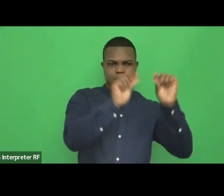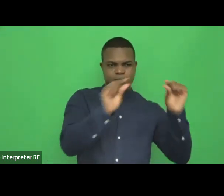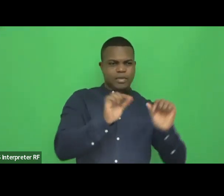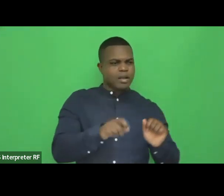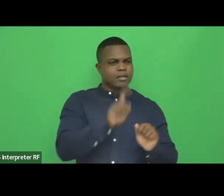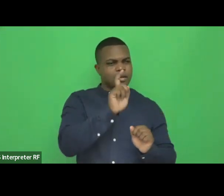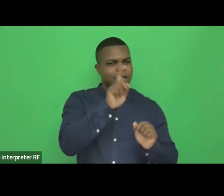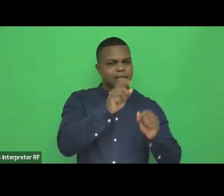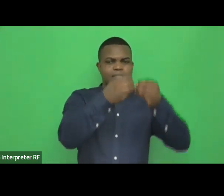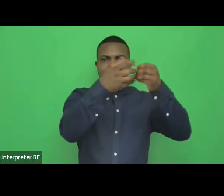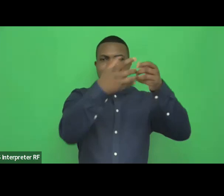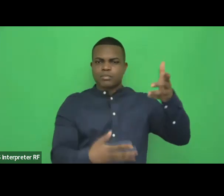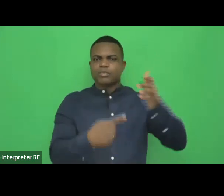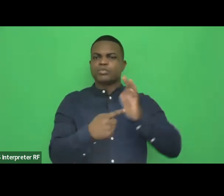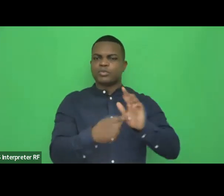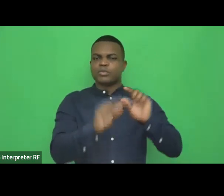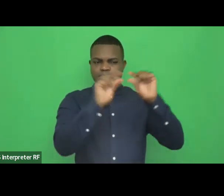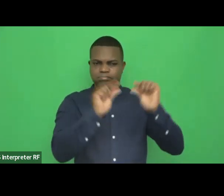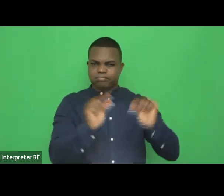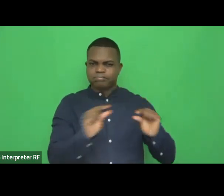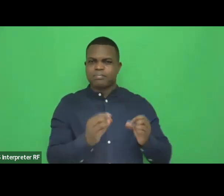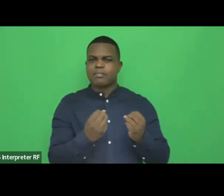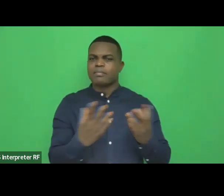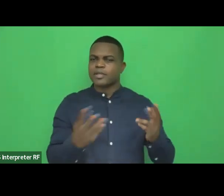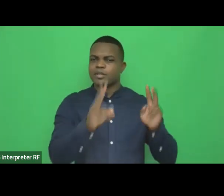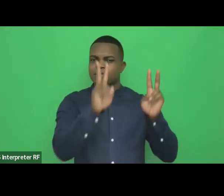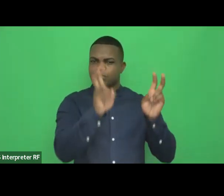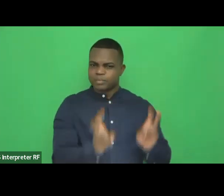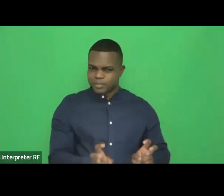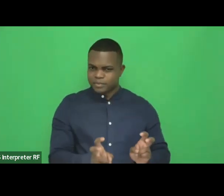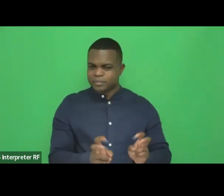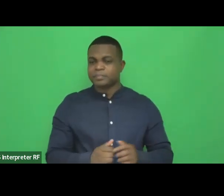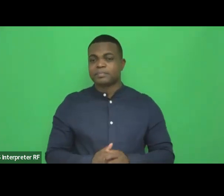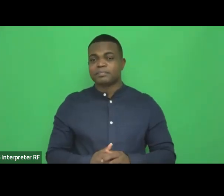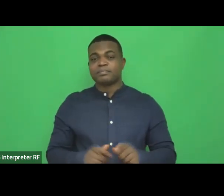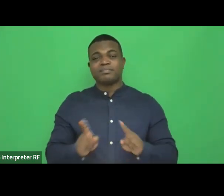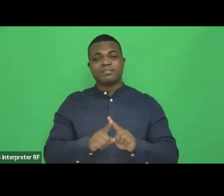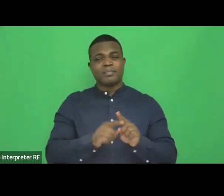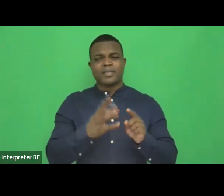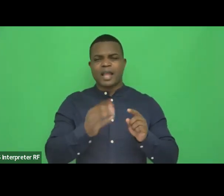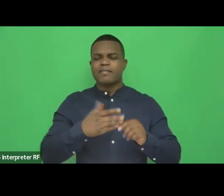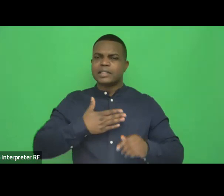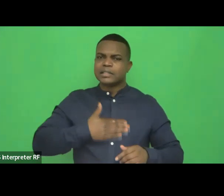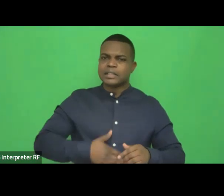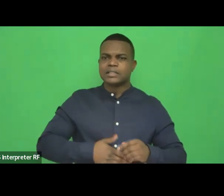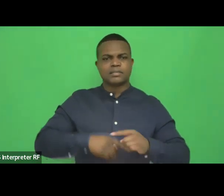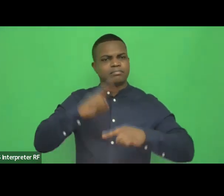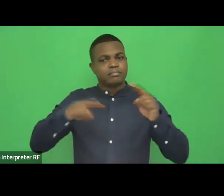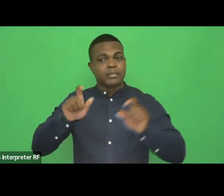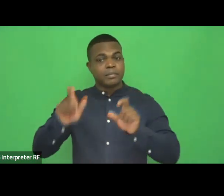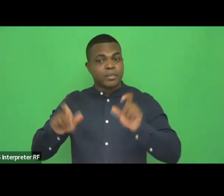Different intensities of focus 4 of 14 level. Different intensities of focus link heading level 2. For most people,